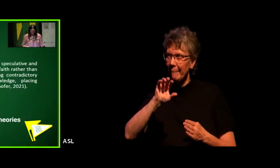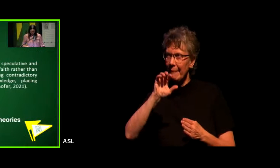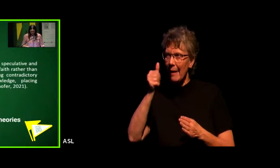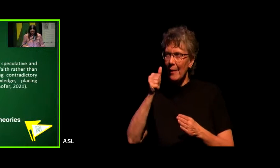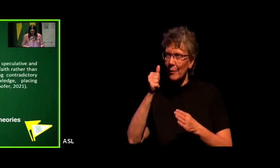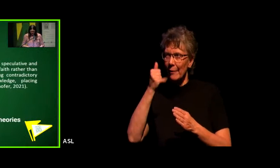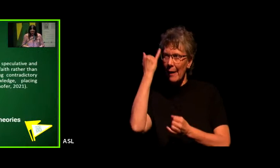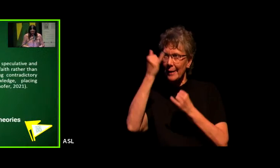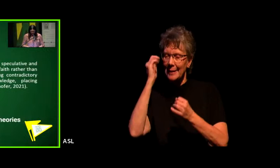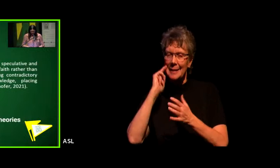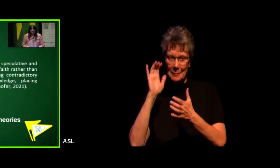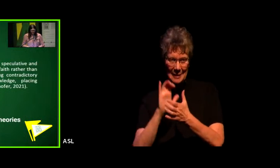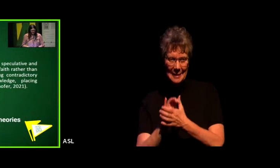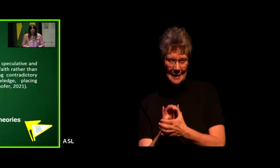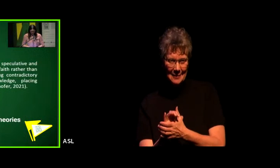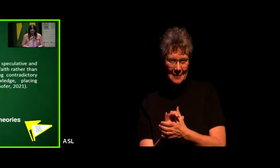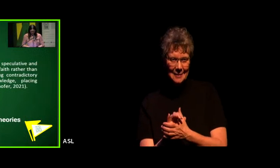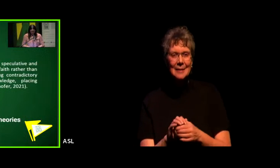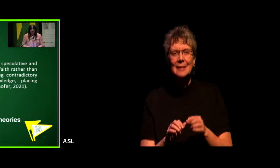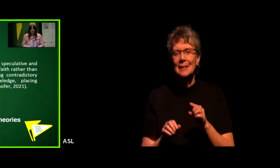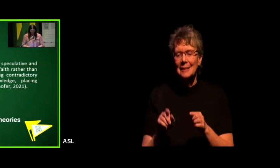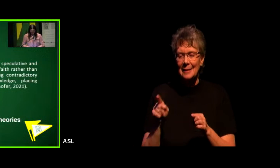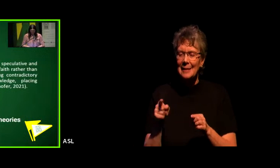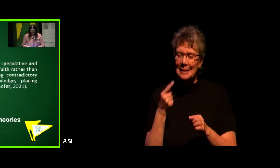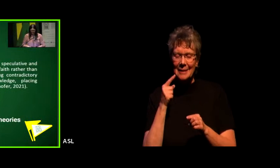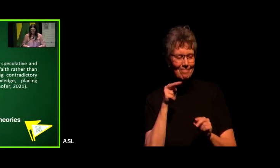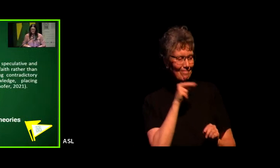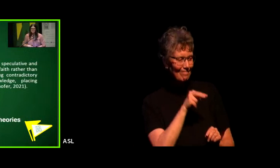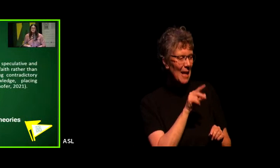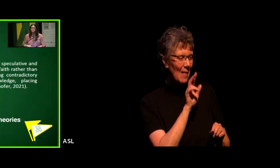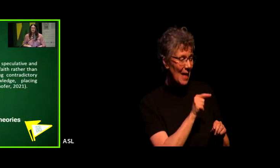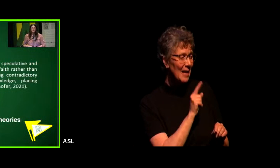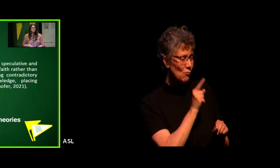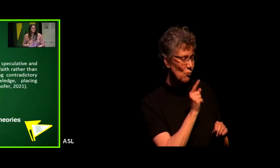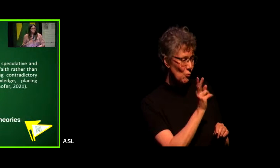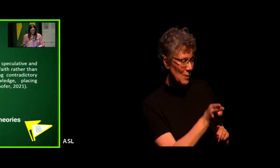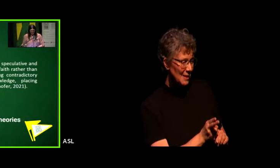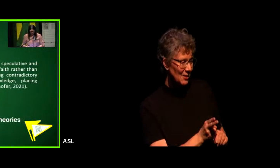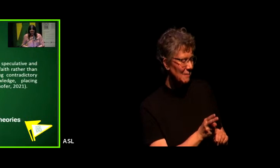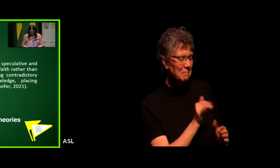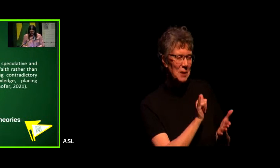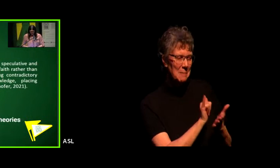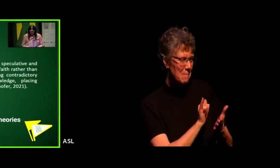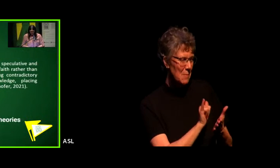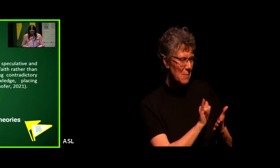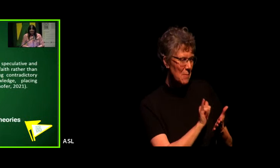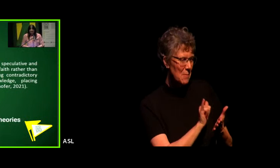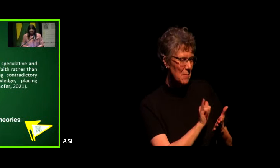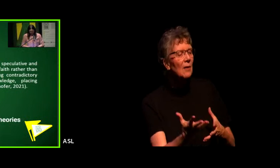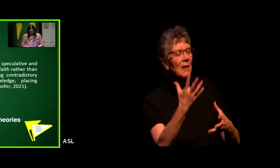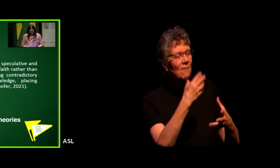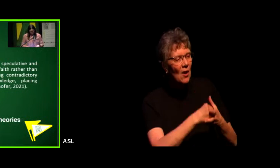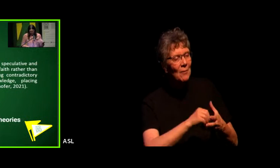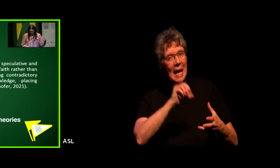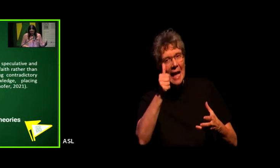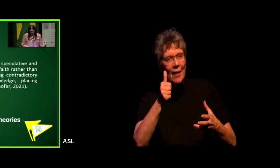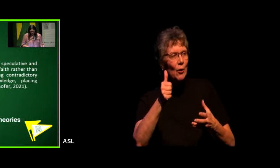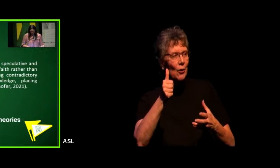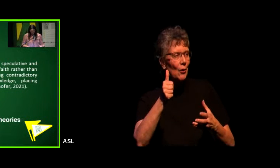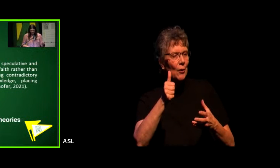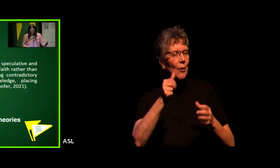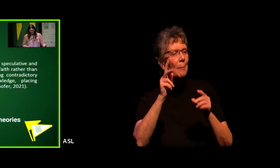histories by arguing that none of that history was possible without the involvement of someone or something else. As such, I include